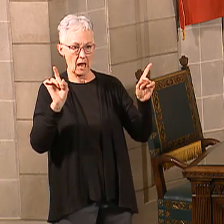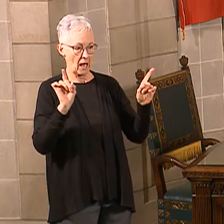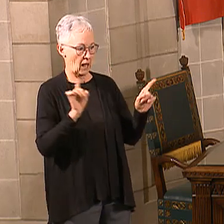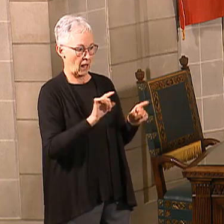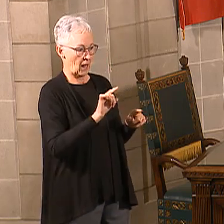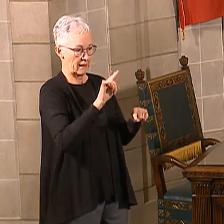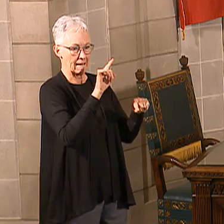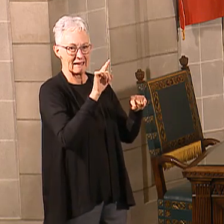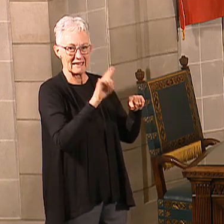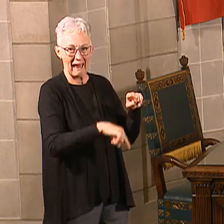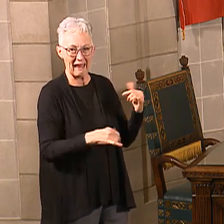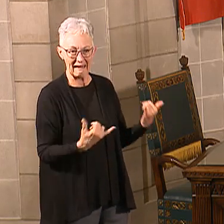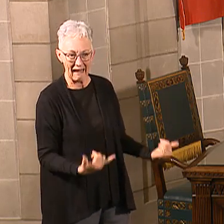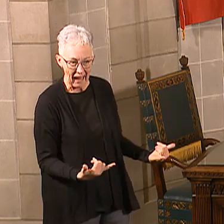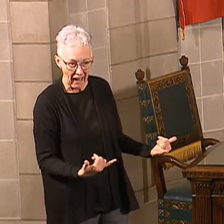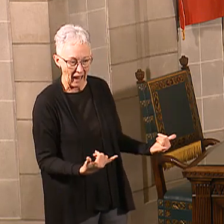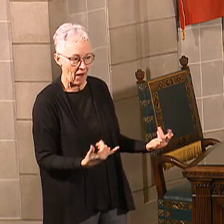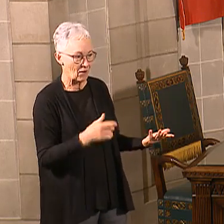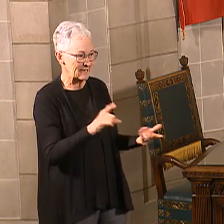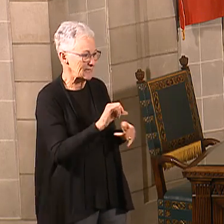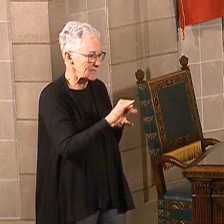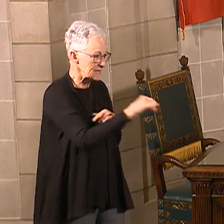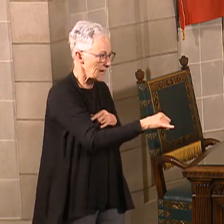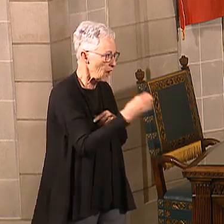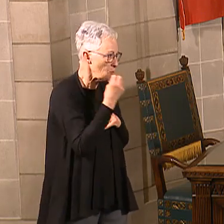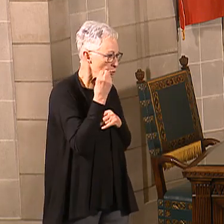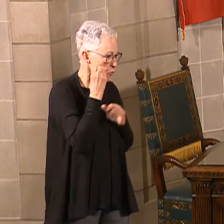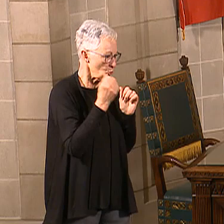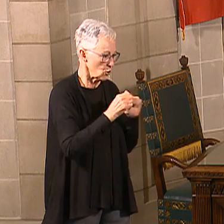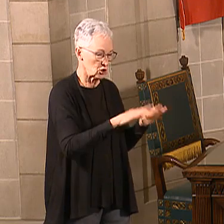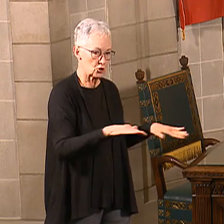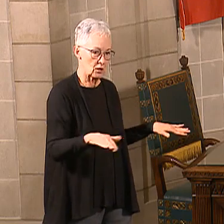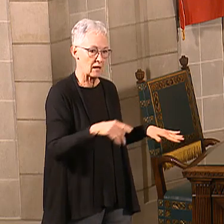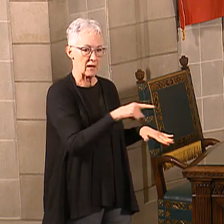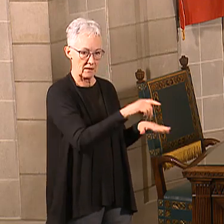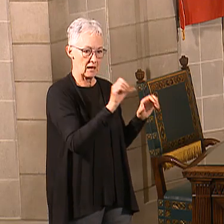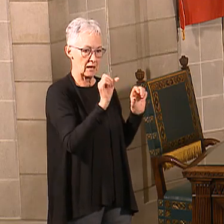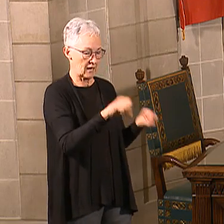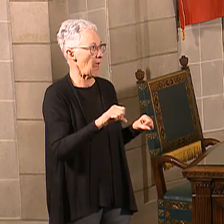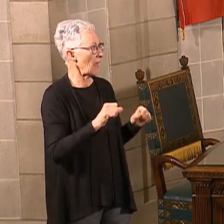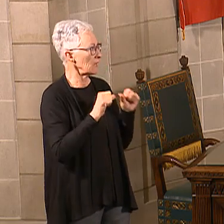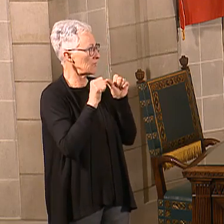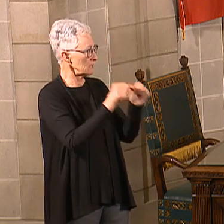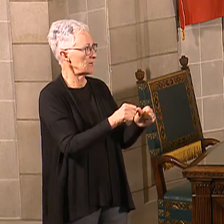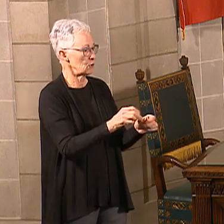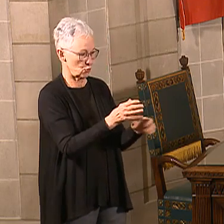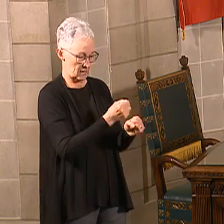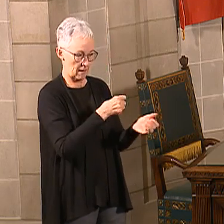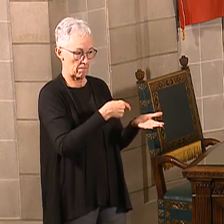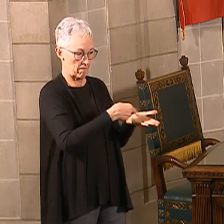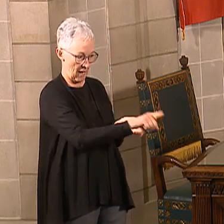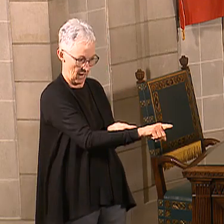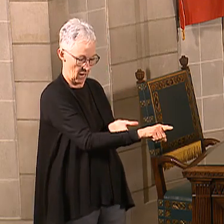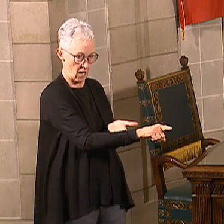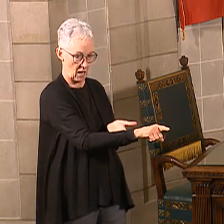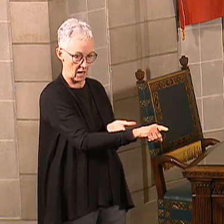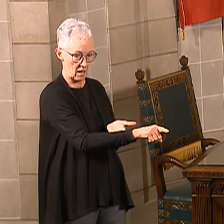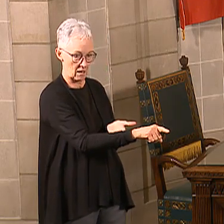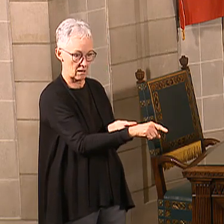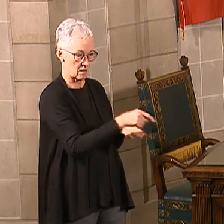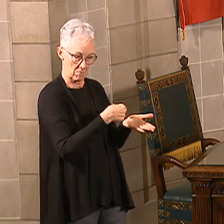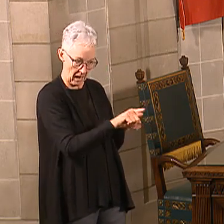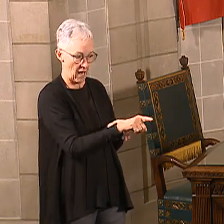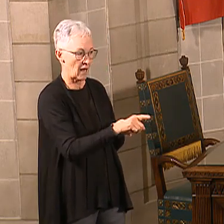able to, we're able to keep them in a paid status so they don't have any income disruption. Full pay. That's right. So